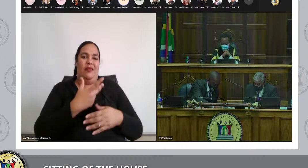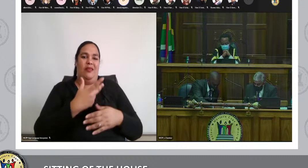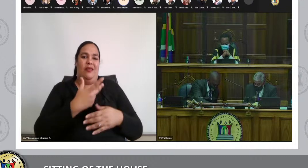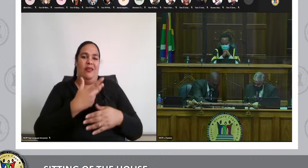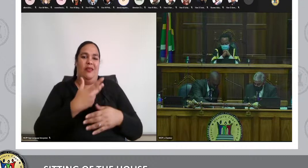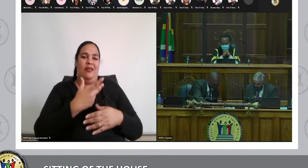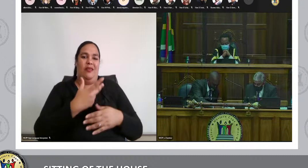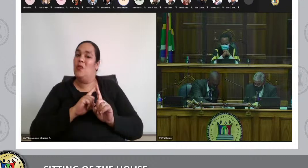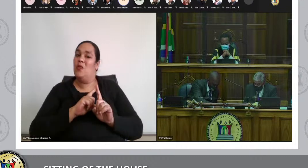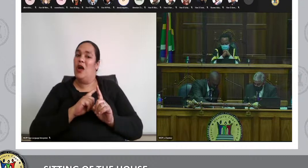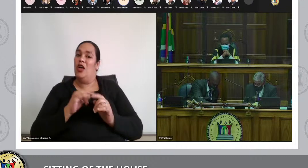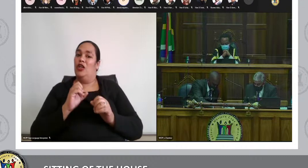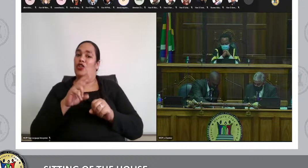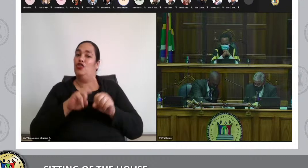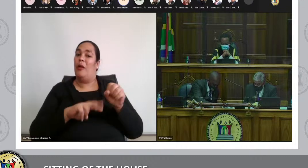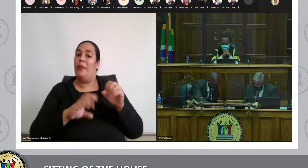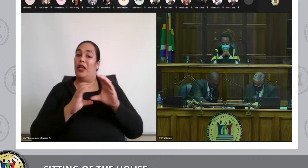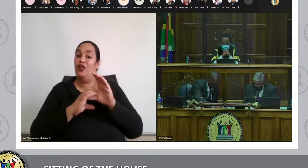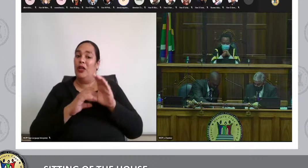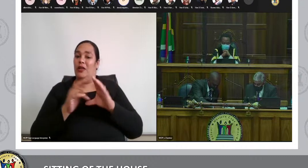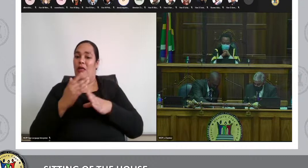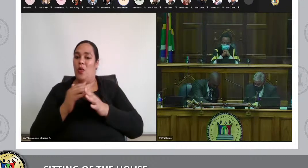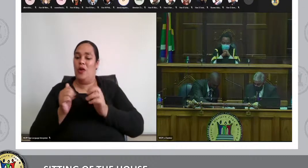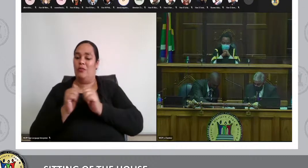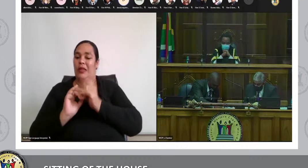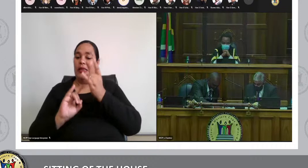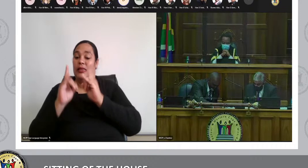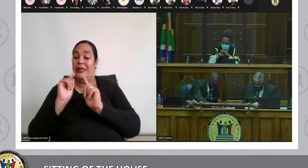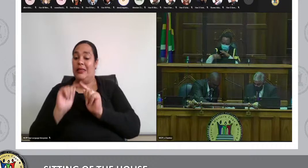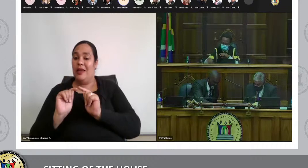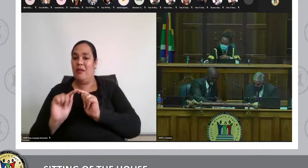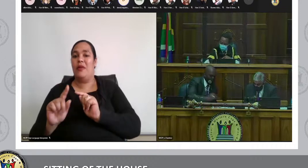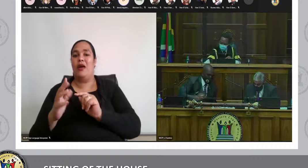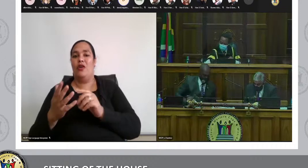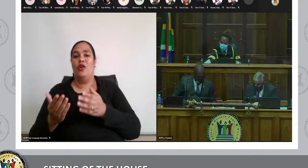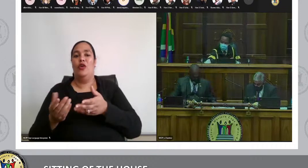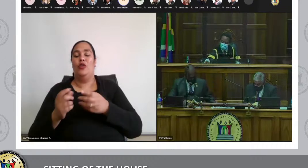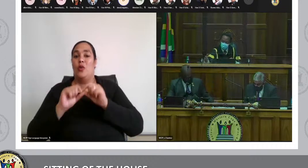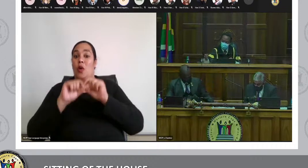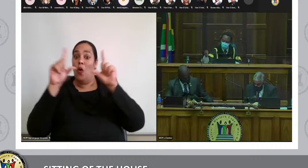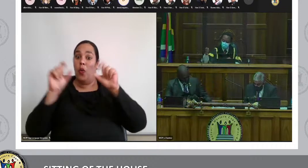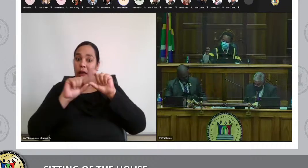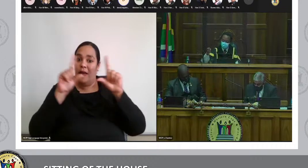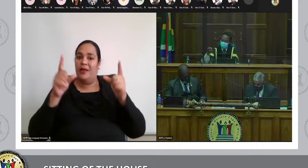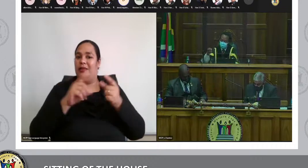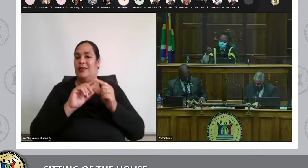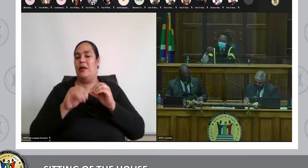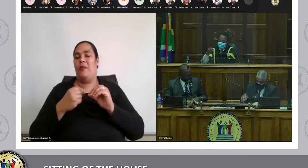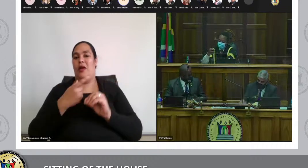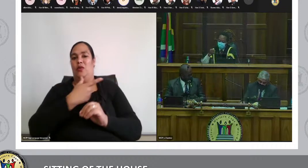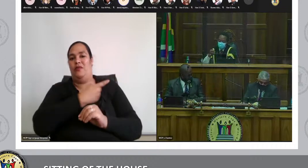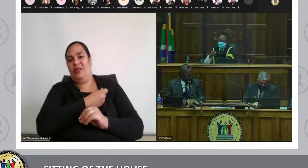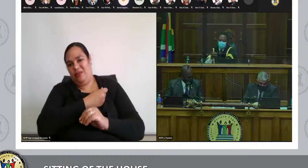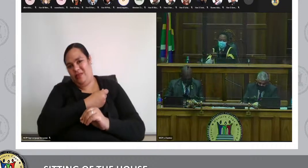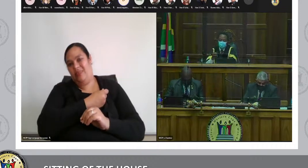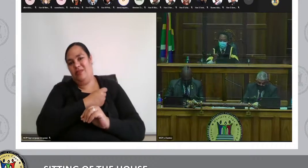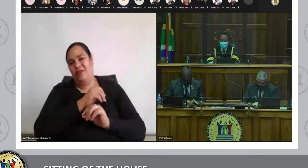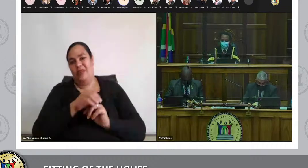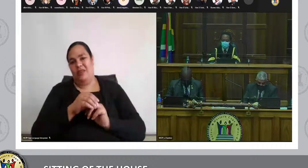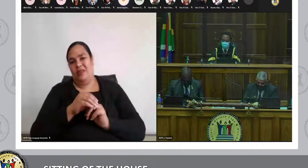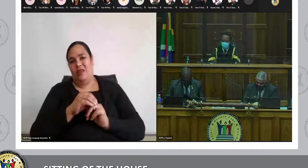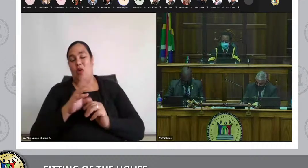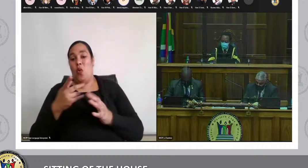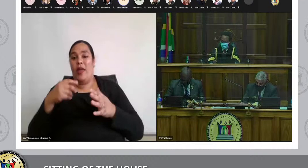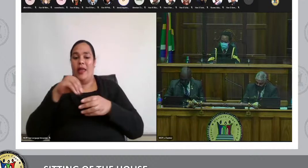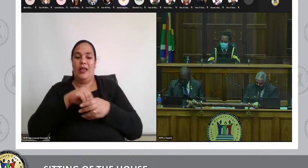the ShopRite checkers, who are working with the City of Cape Town to raise awareness about vaccinations at